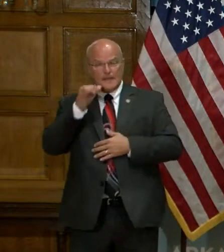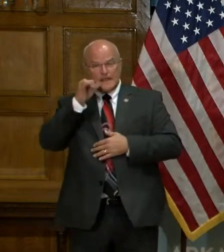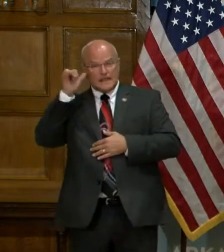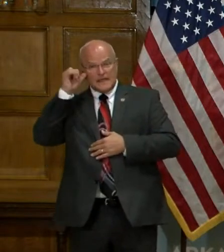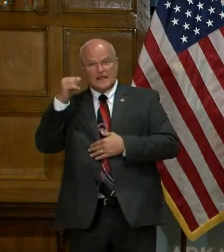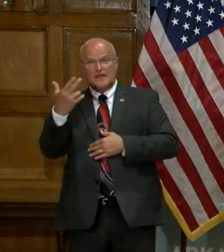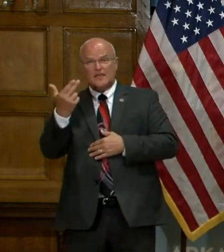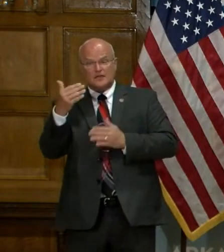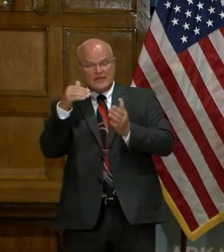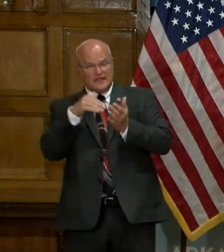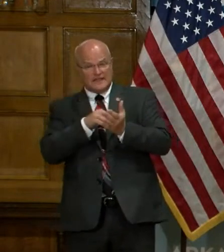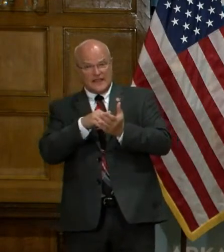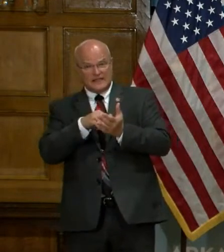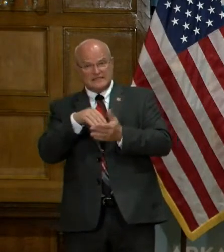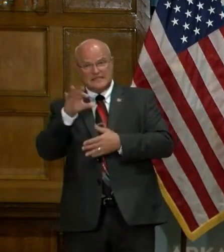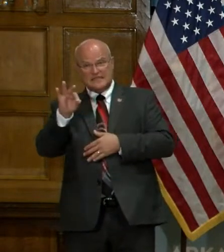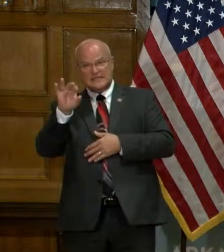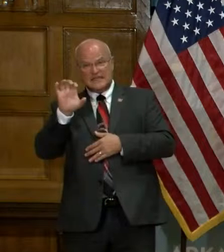we had